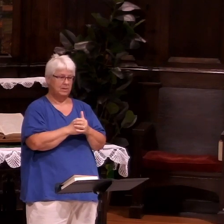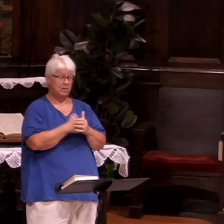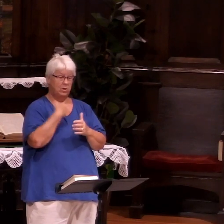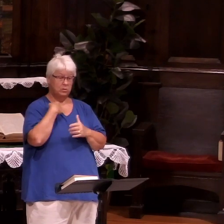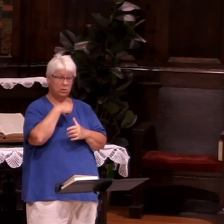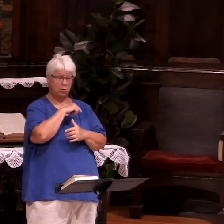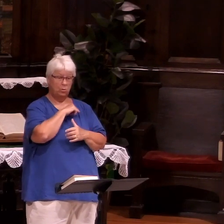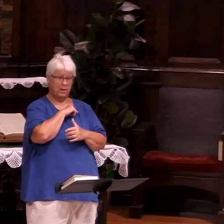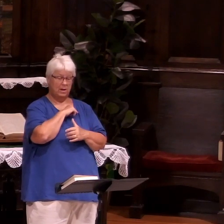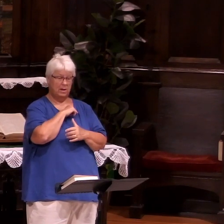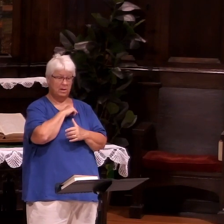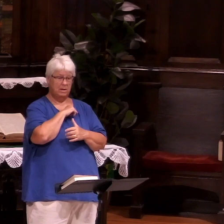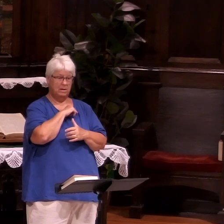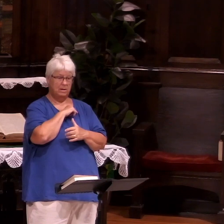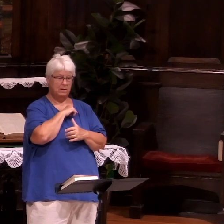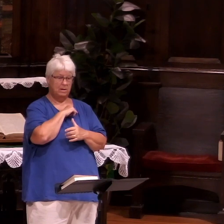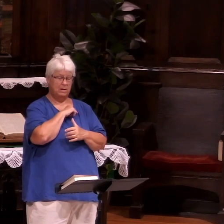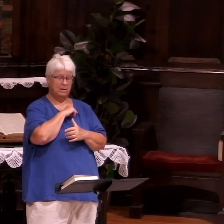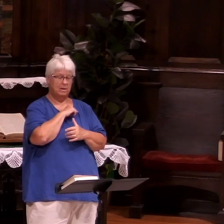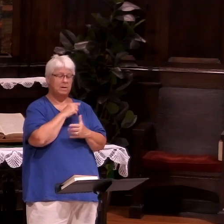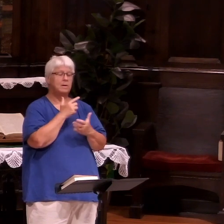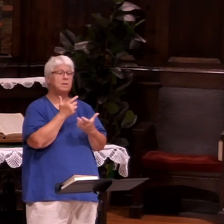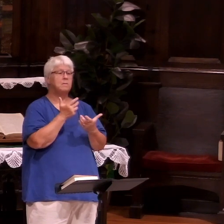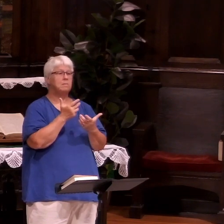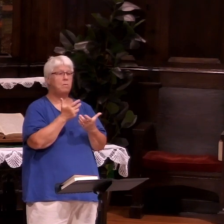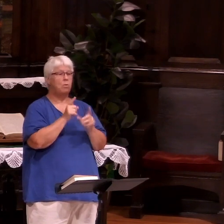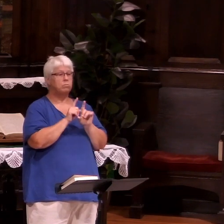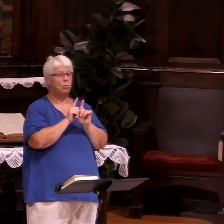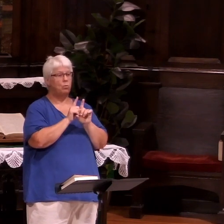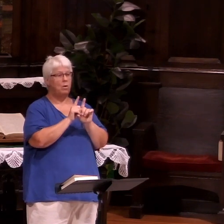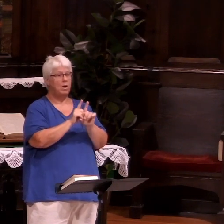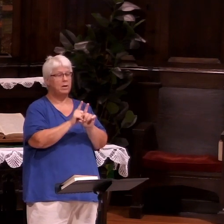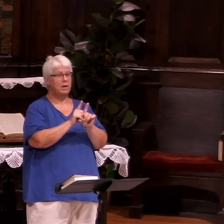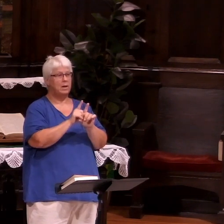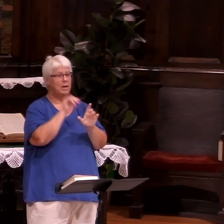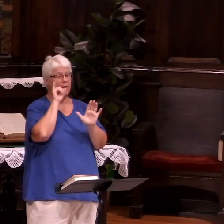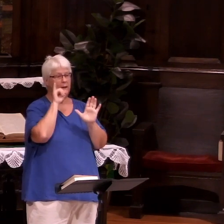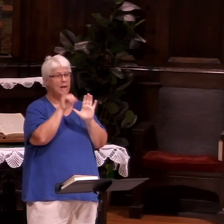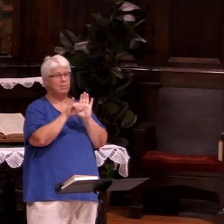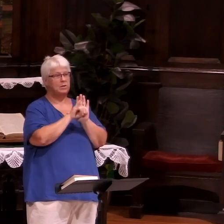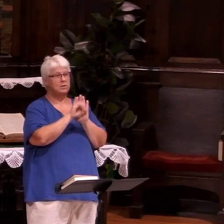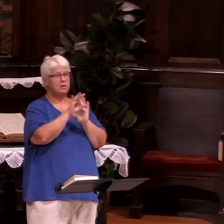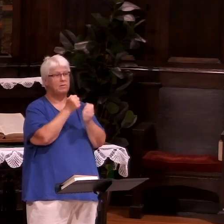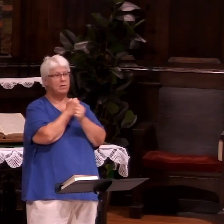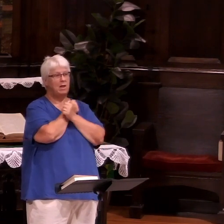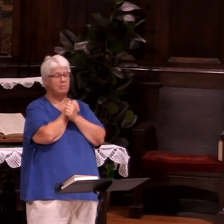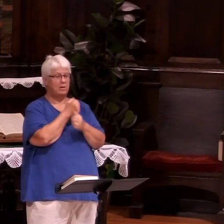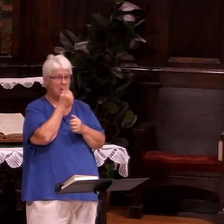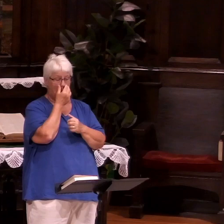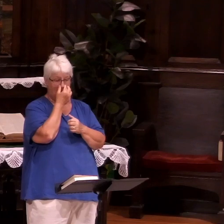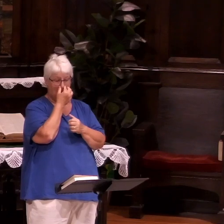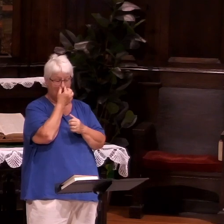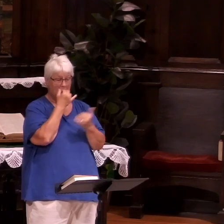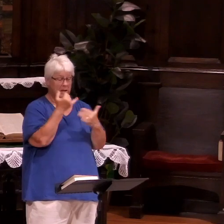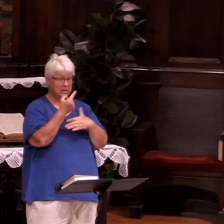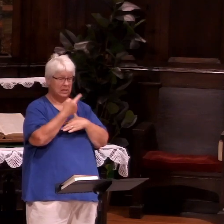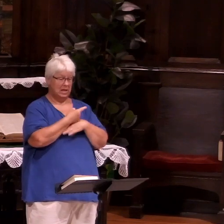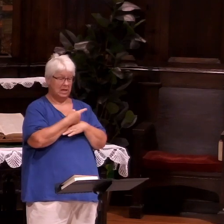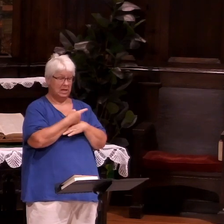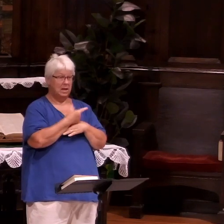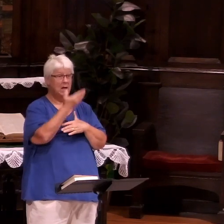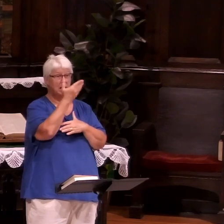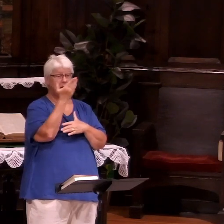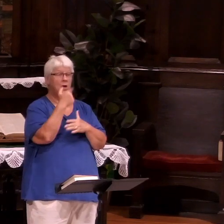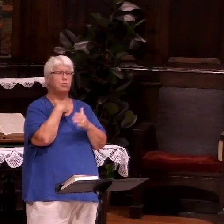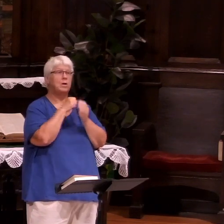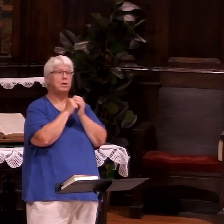we, therefore, are just walking images of love. On this day, God,